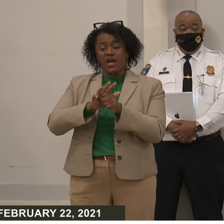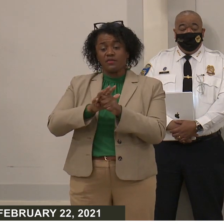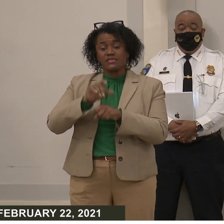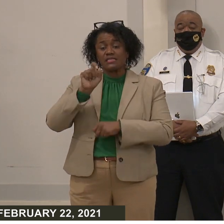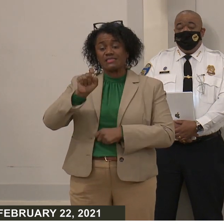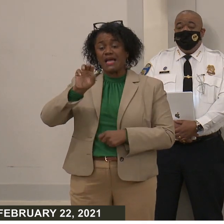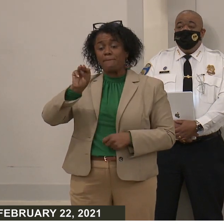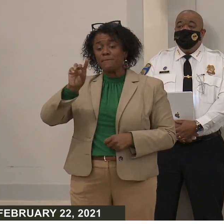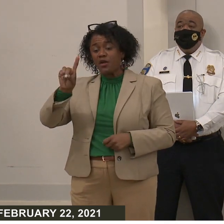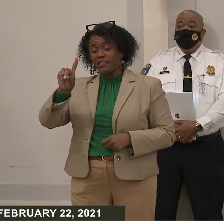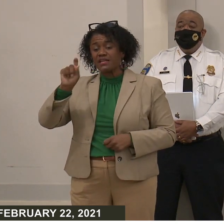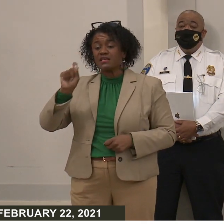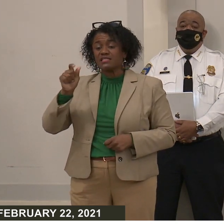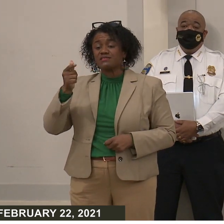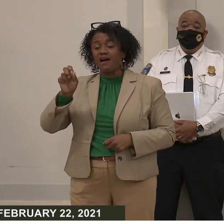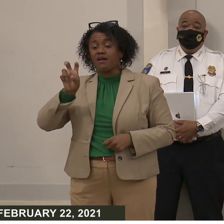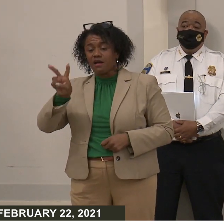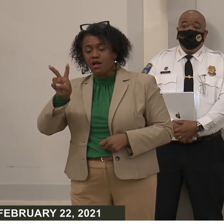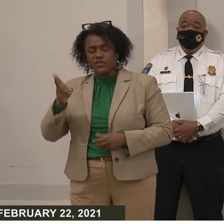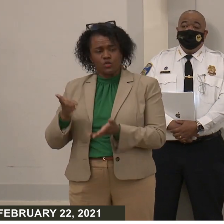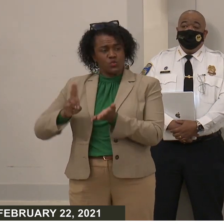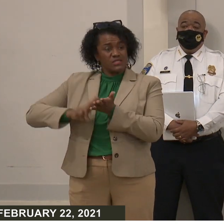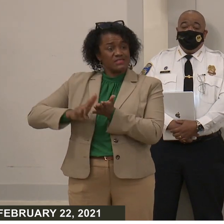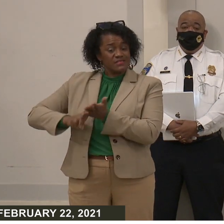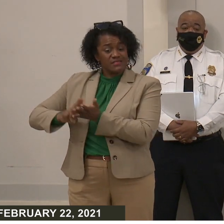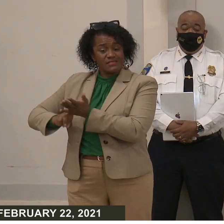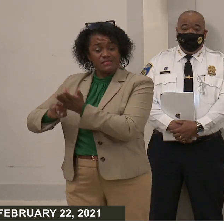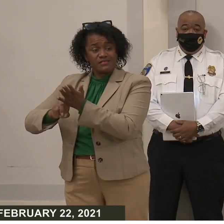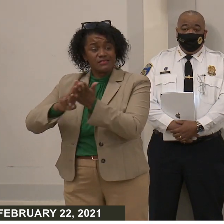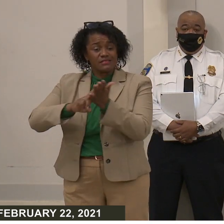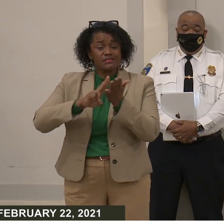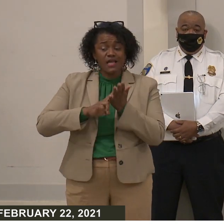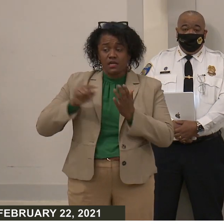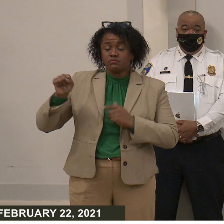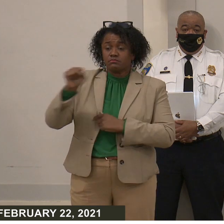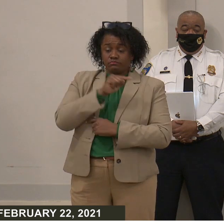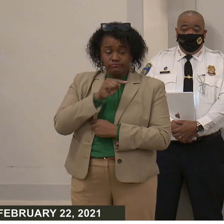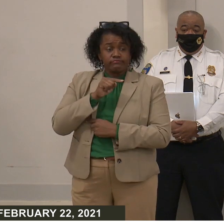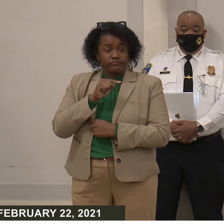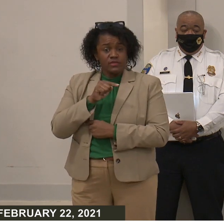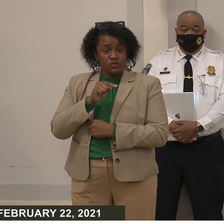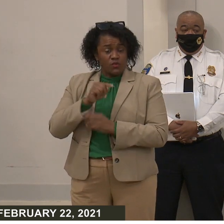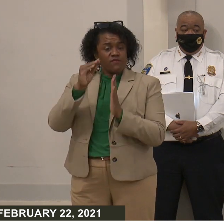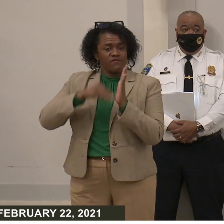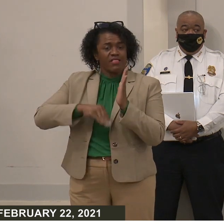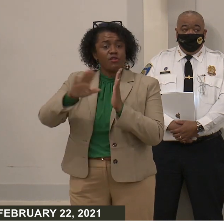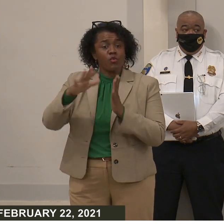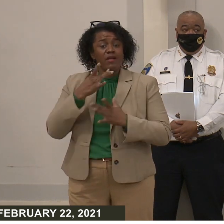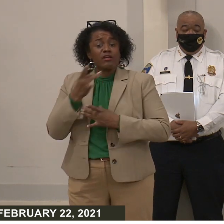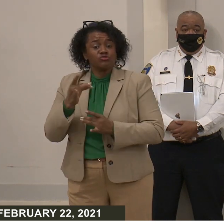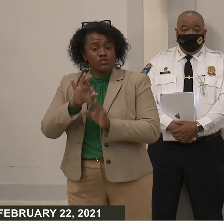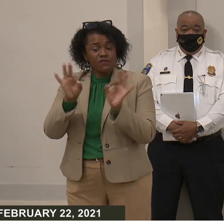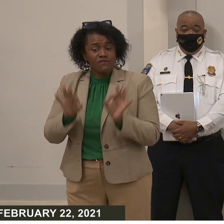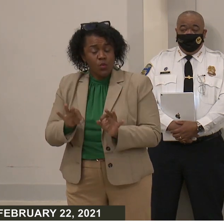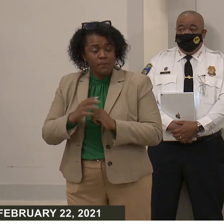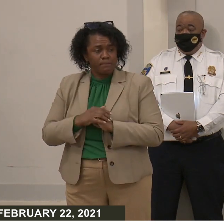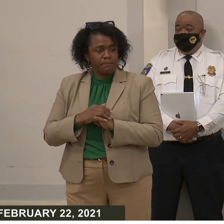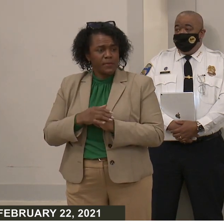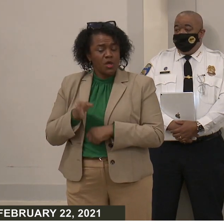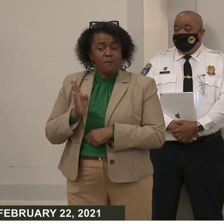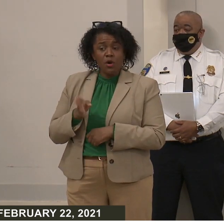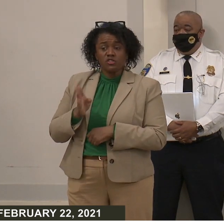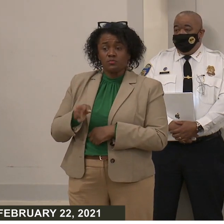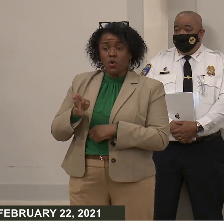coronavirus.maryland.gov to sign up with local hospital partners, clinics, and pharmacies and fill out their interest forms. Baltimore residents who are